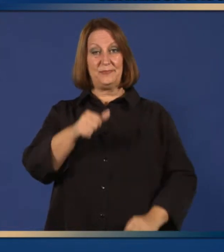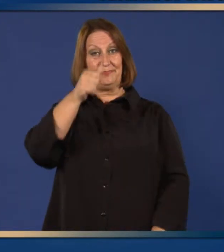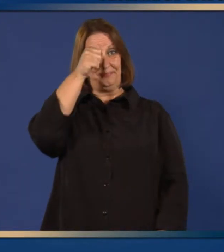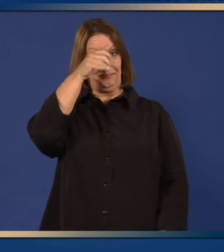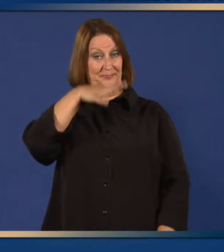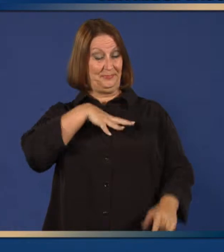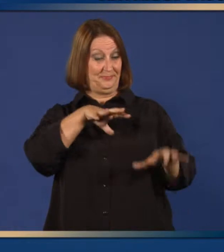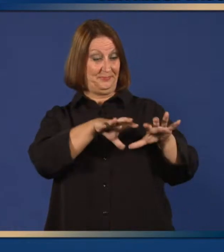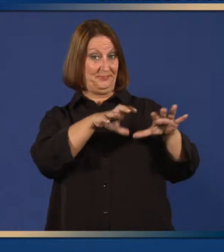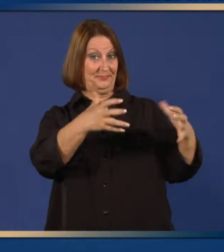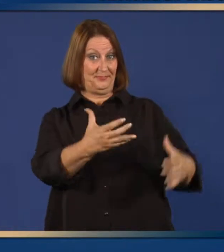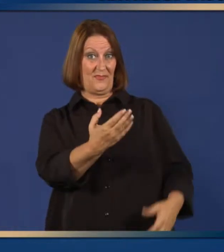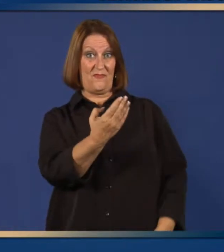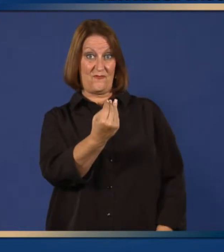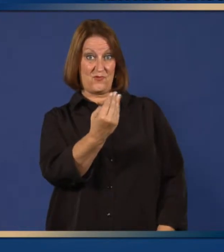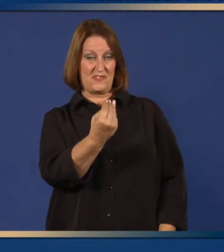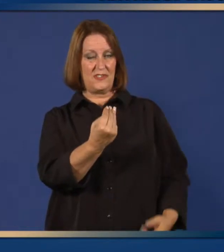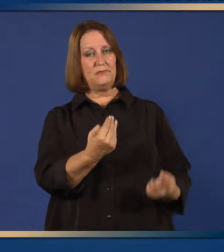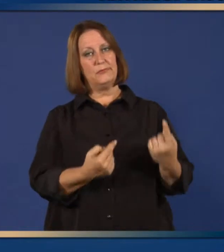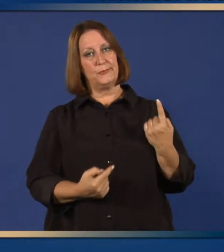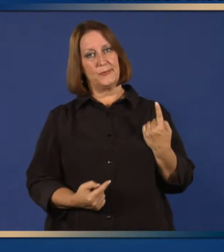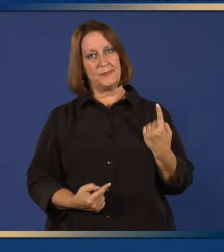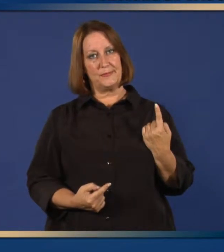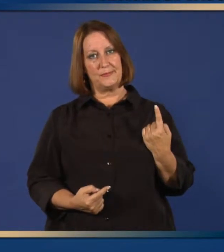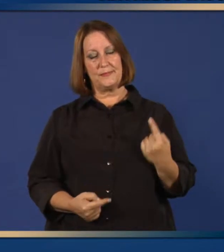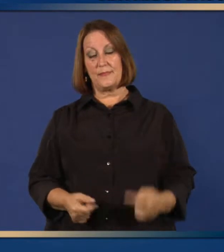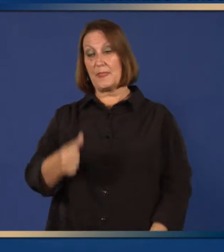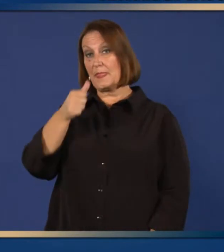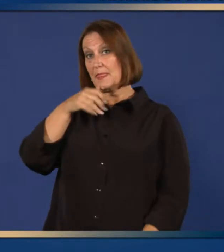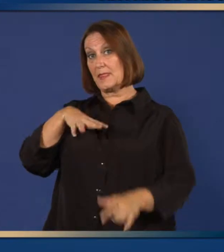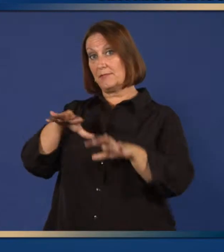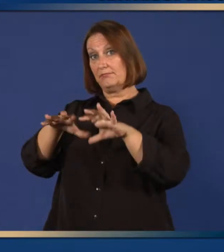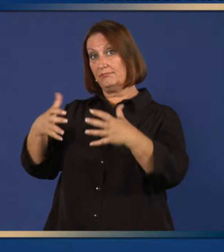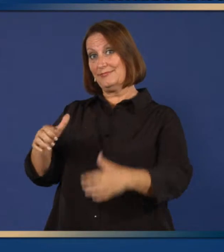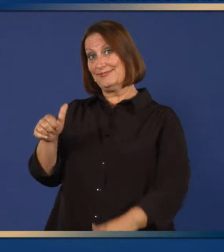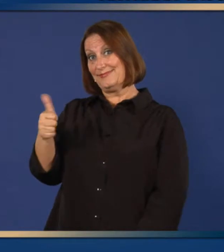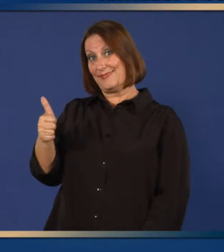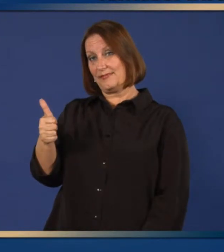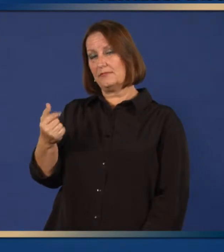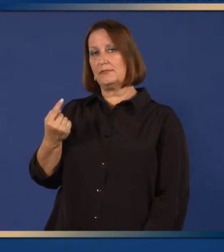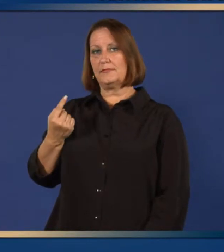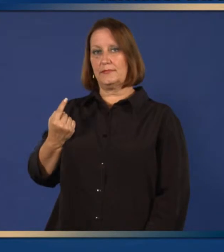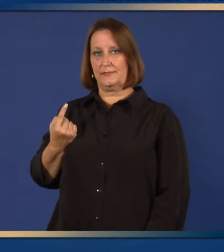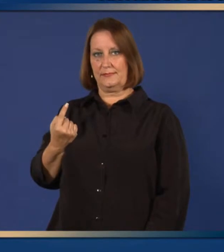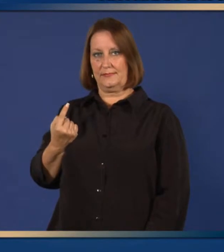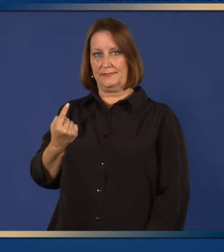men, and 1 out of 10 women.